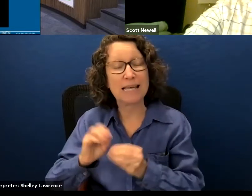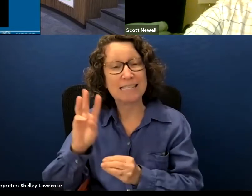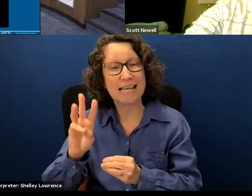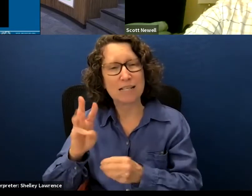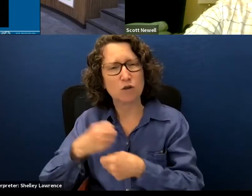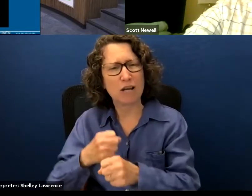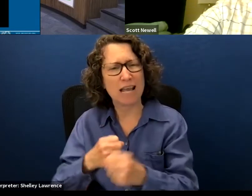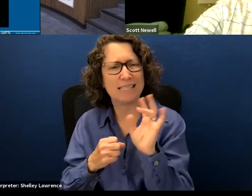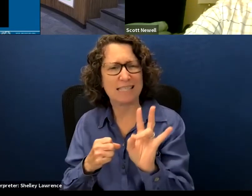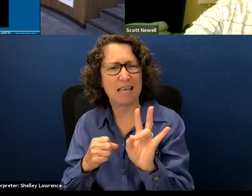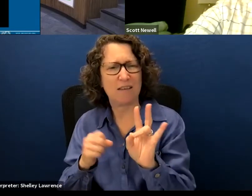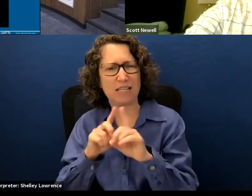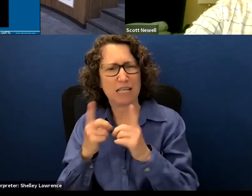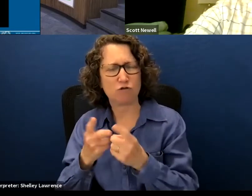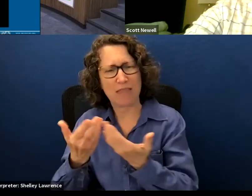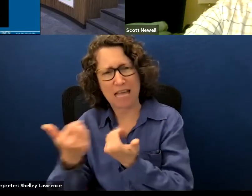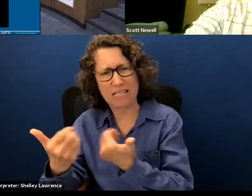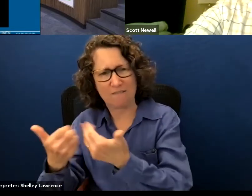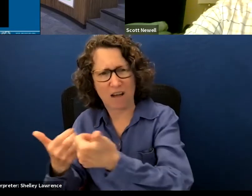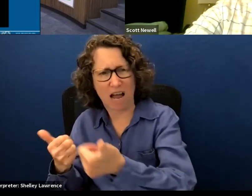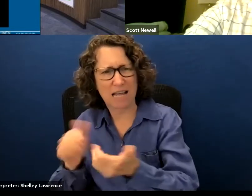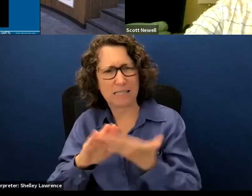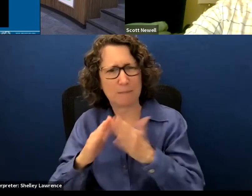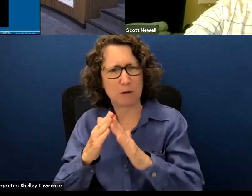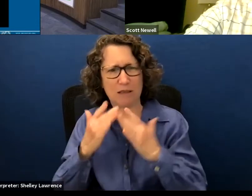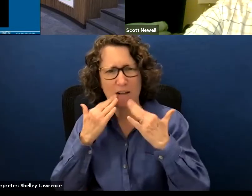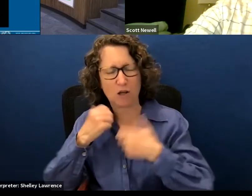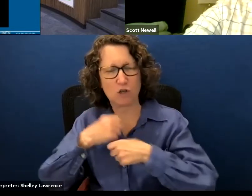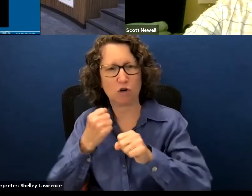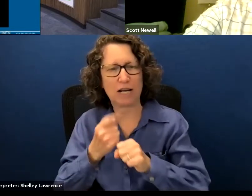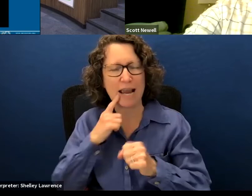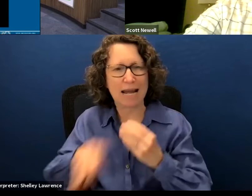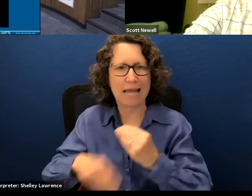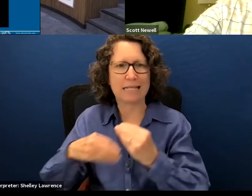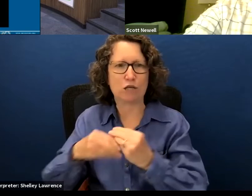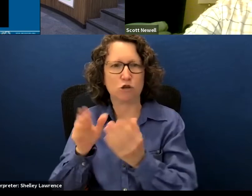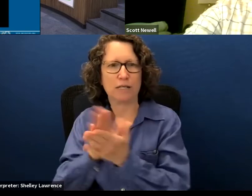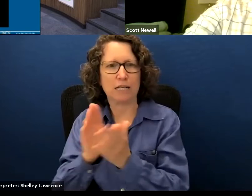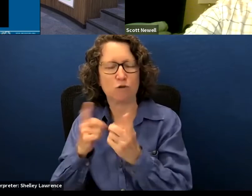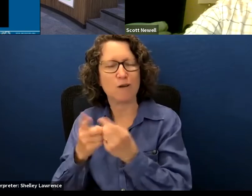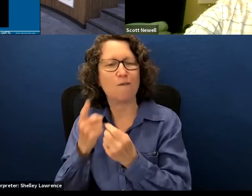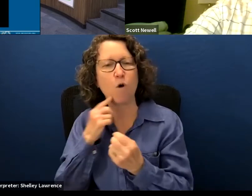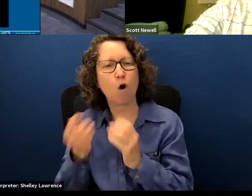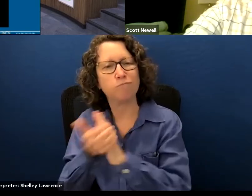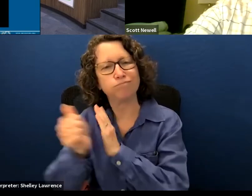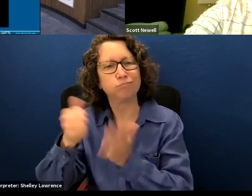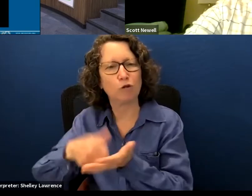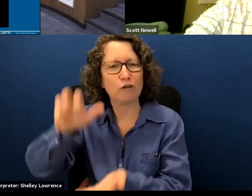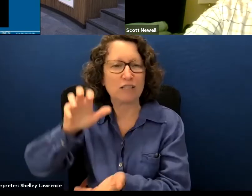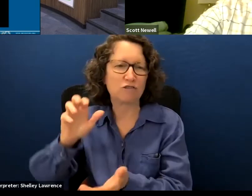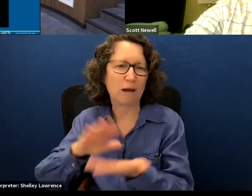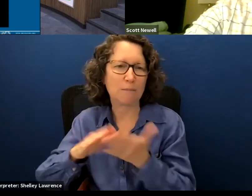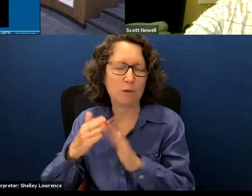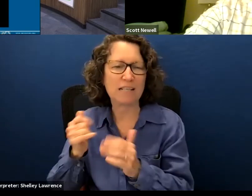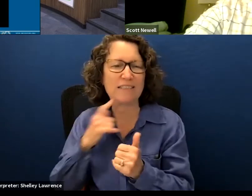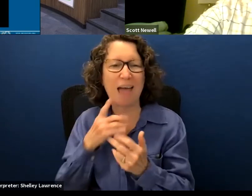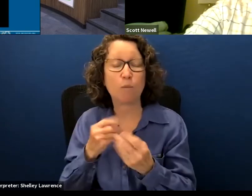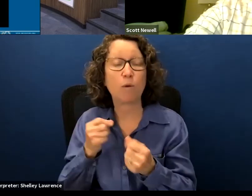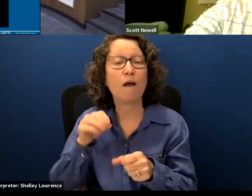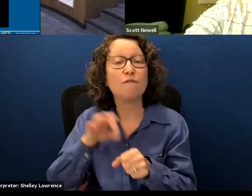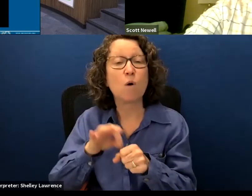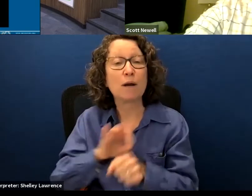7 districts that divides up communities of color in order to create additional districts for affluent communities. This would dilute the voting power